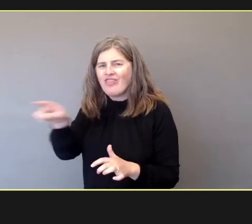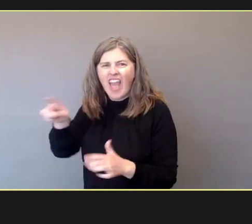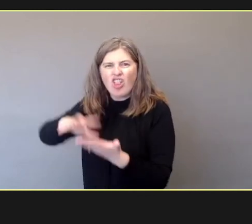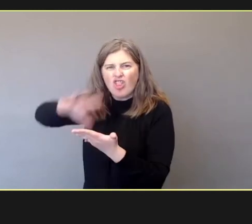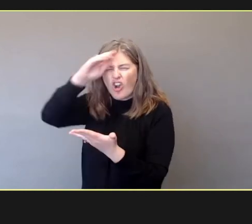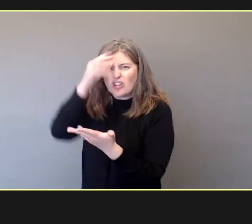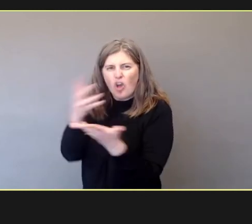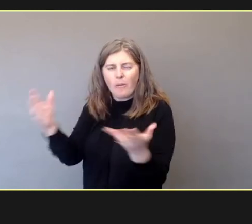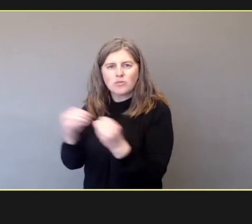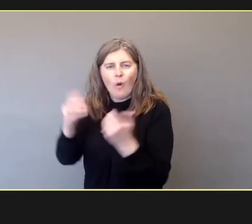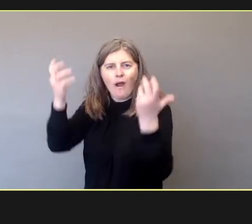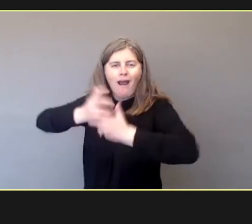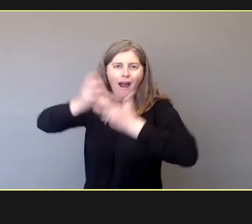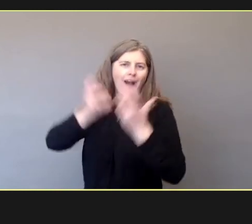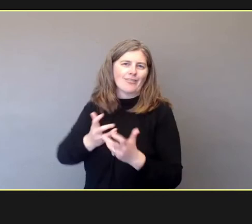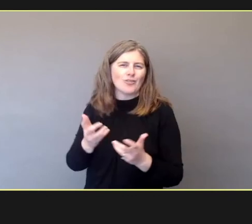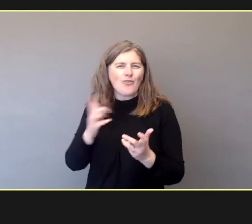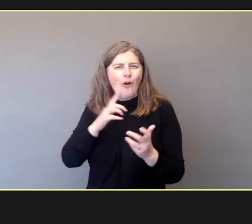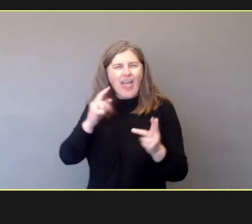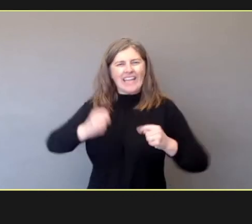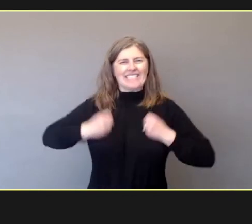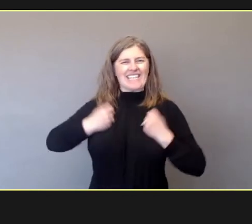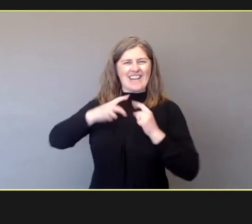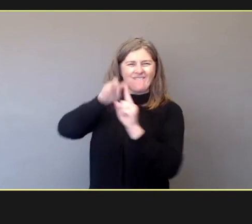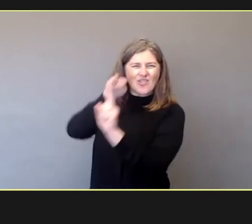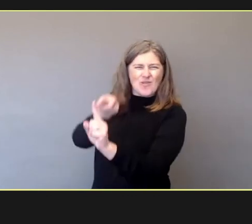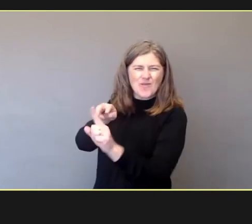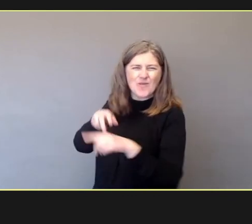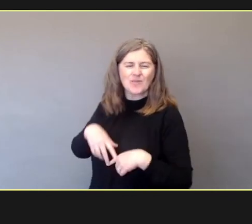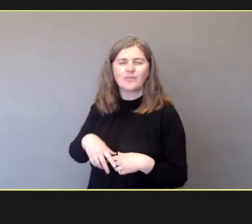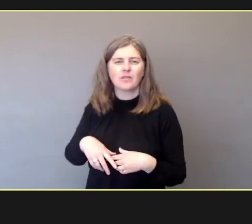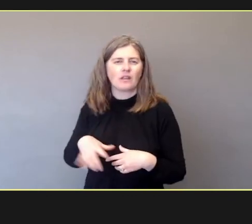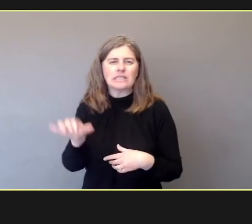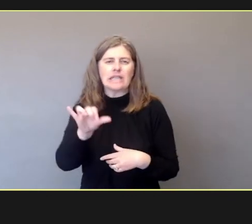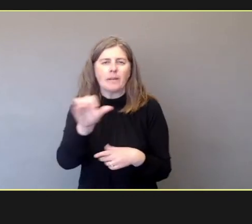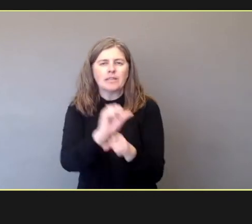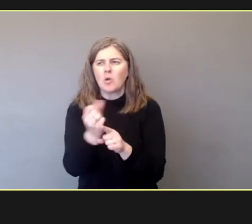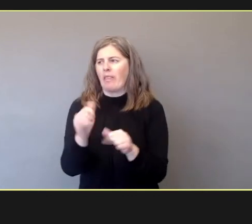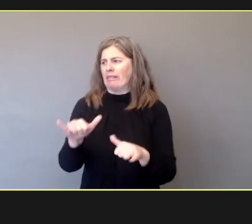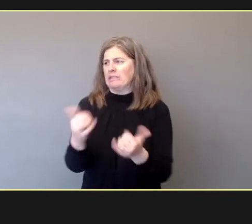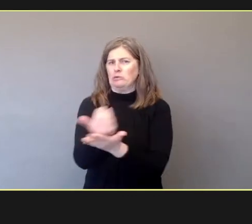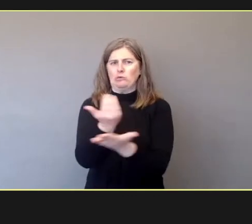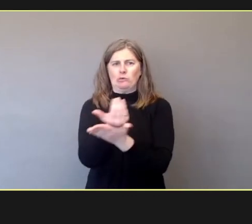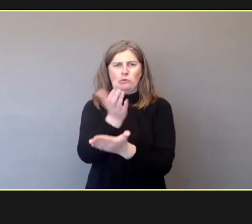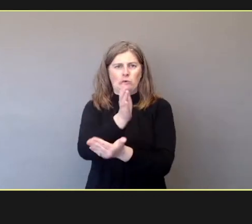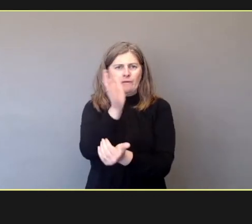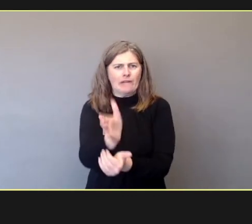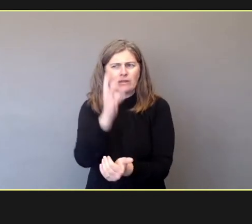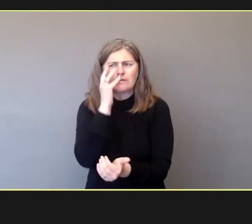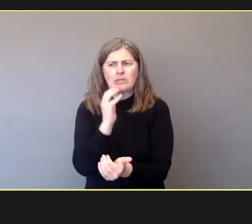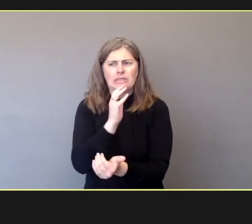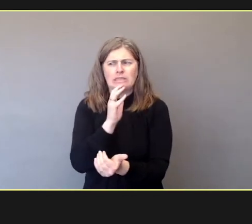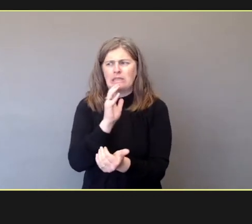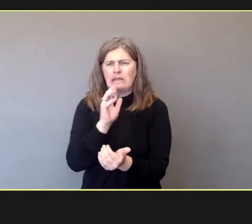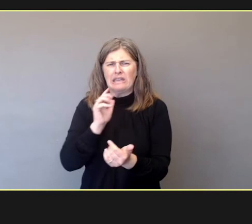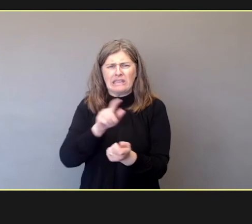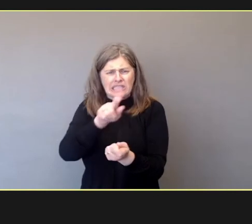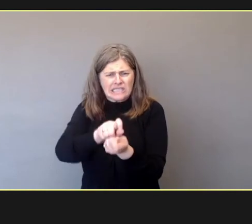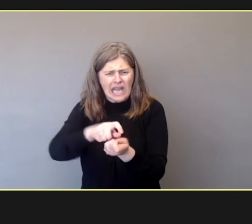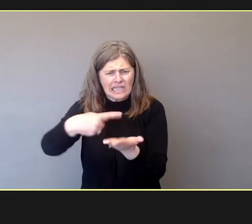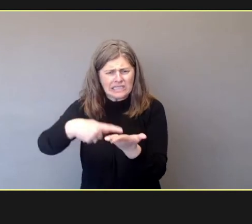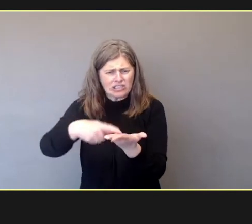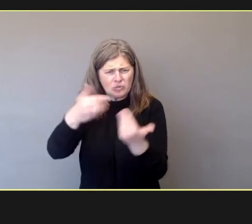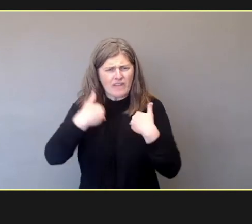And, I think we're all in that situation where this is new. We haven't had to have these exact discussions before.